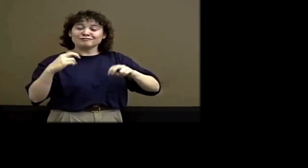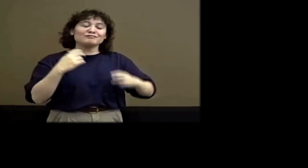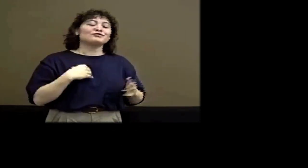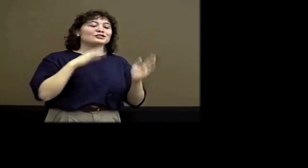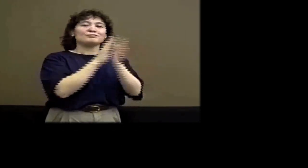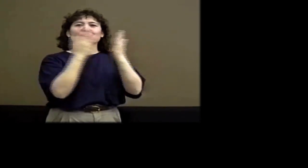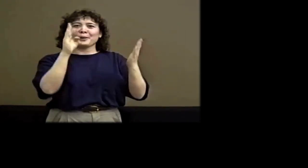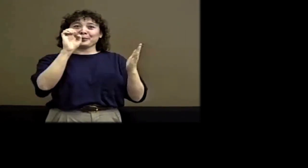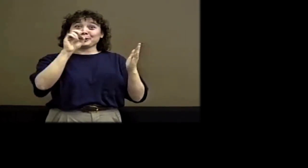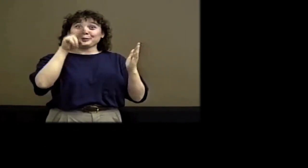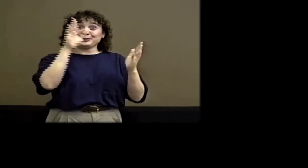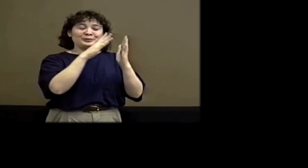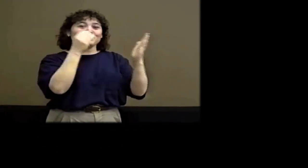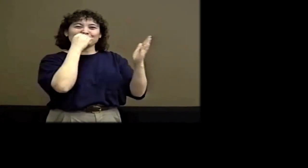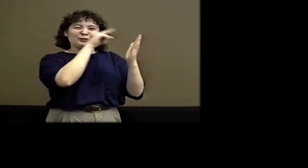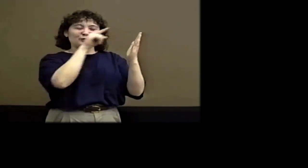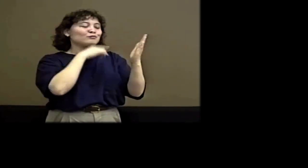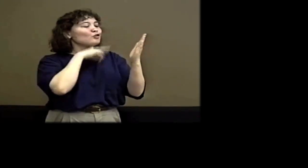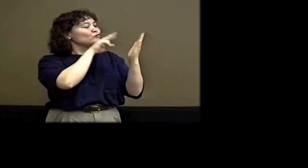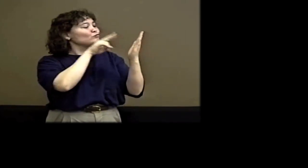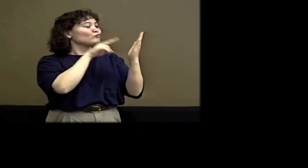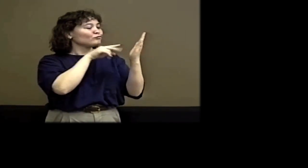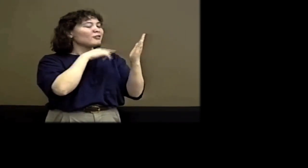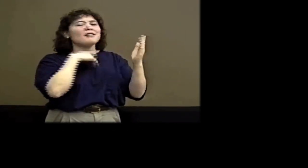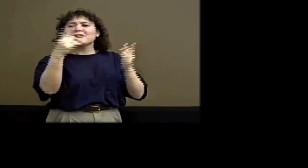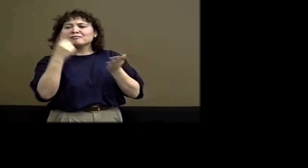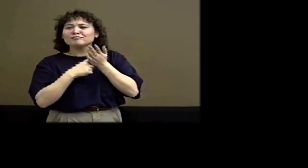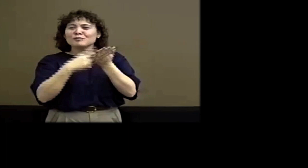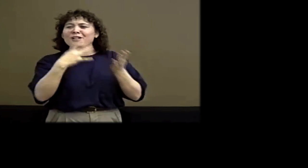If I go out to eat with friends, I have to read the menu, which is in English.